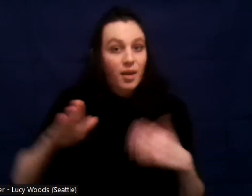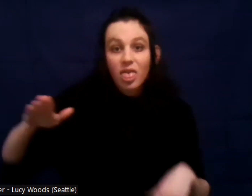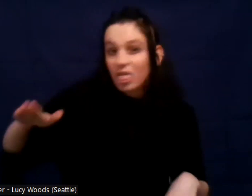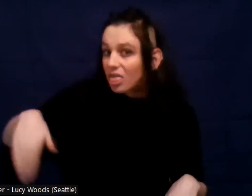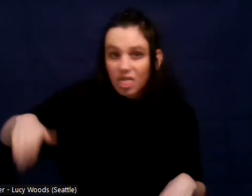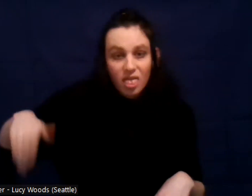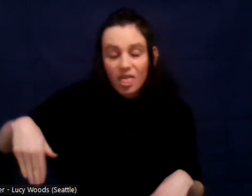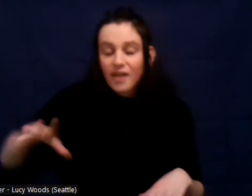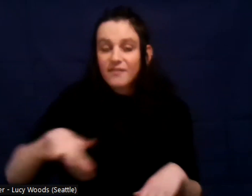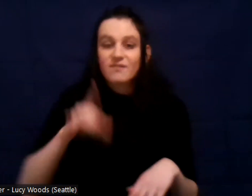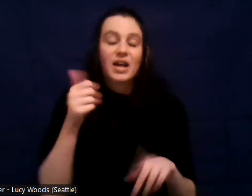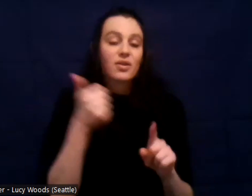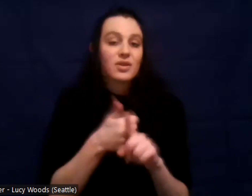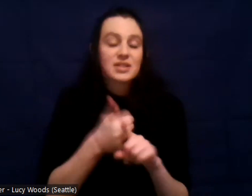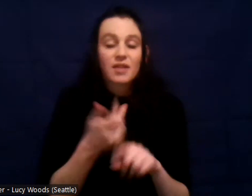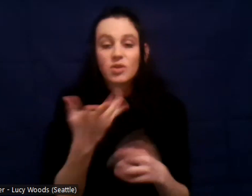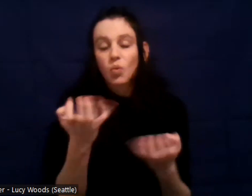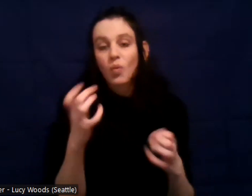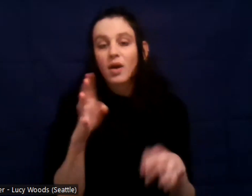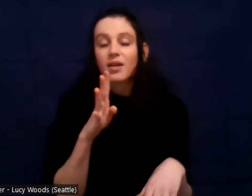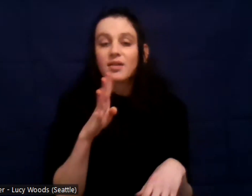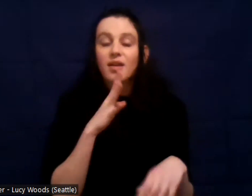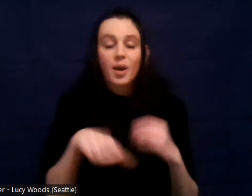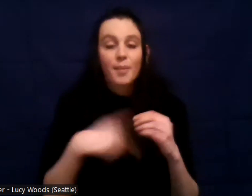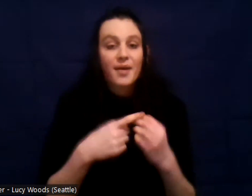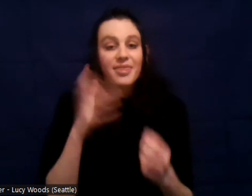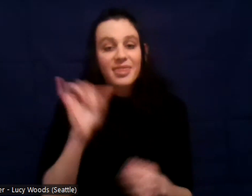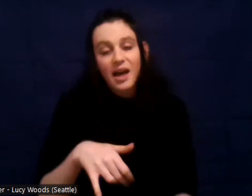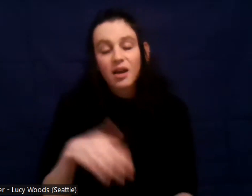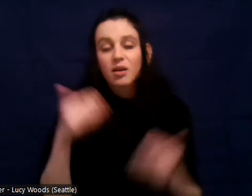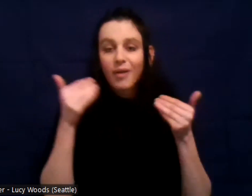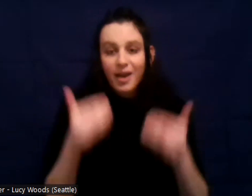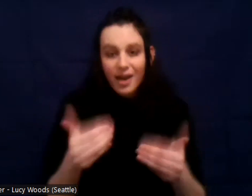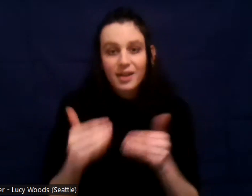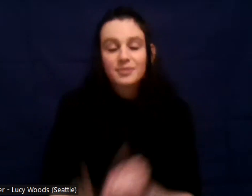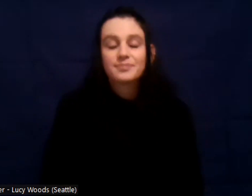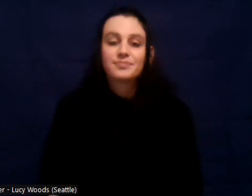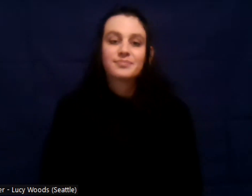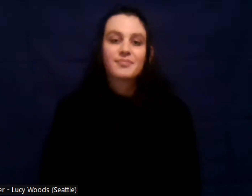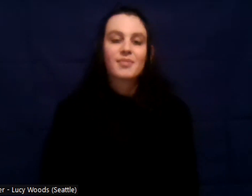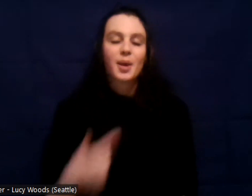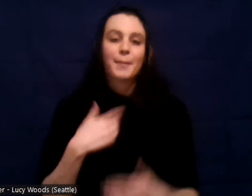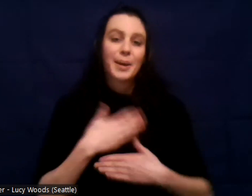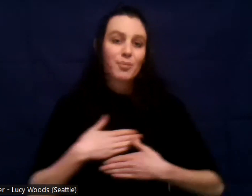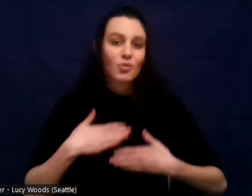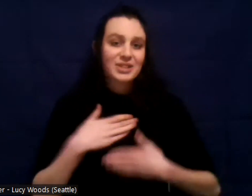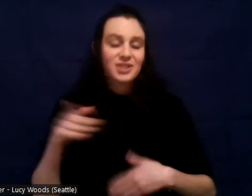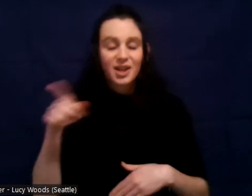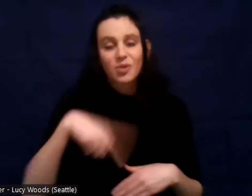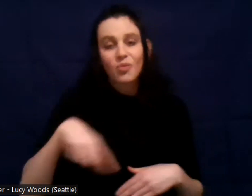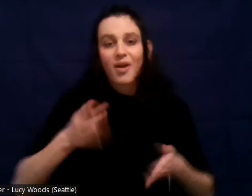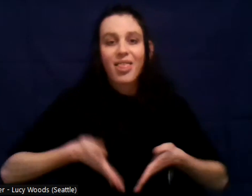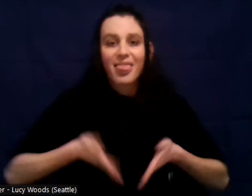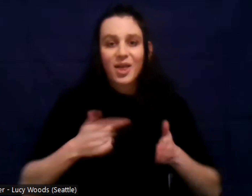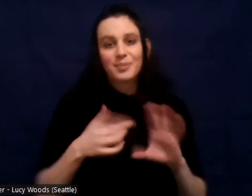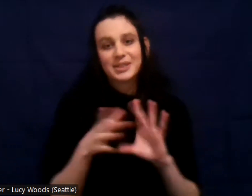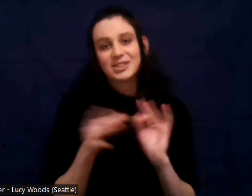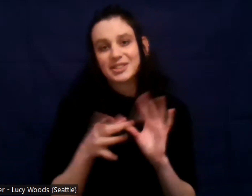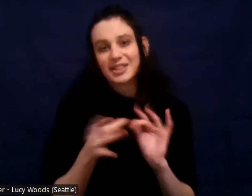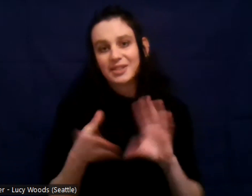to talk about that, like something along those lines. I really appreciate you guys letting me share with you.